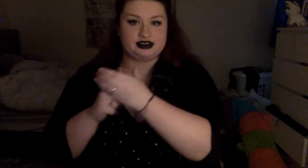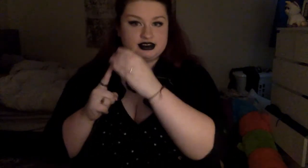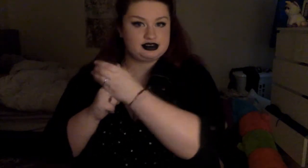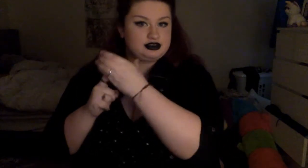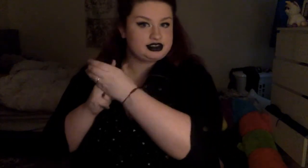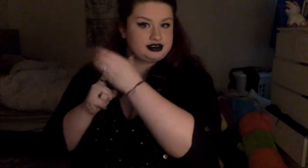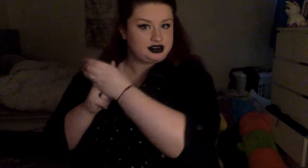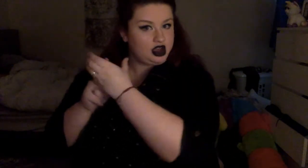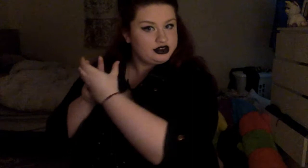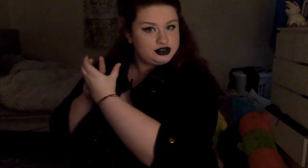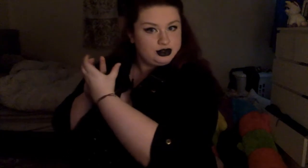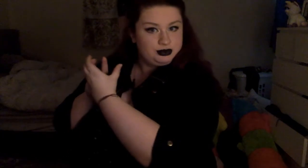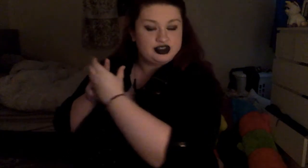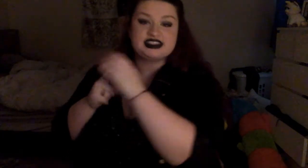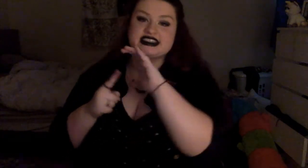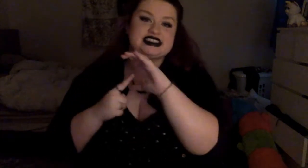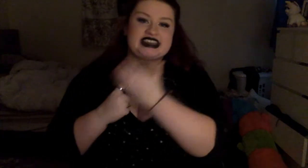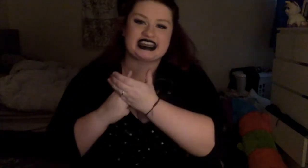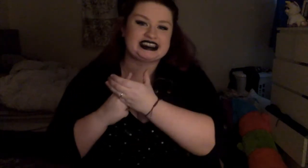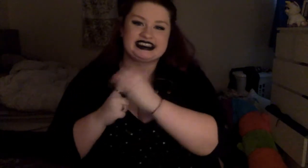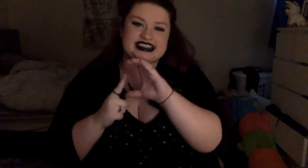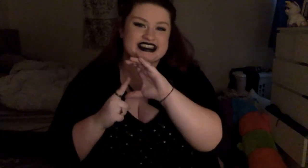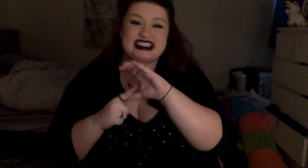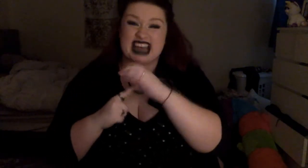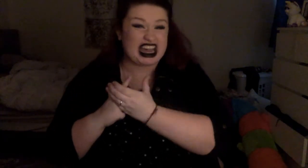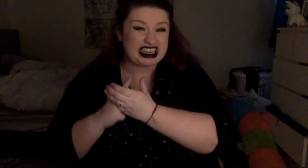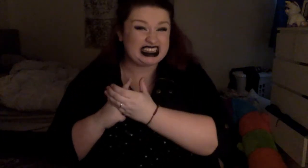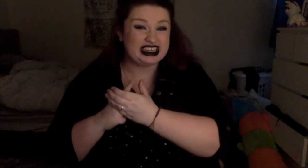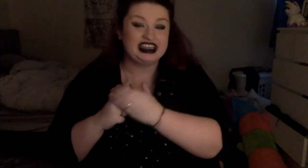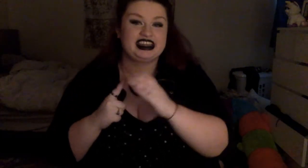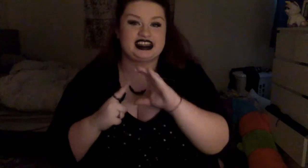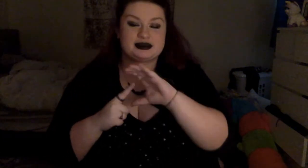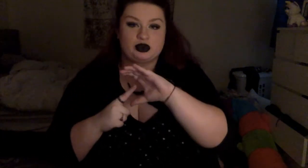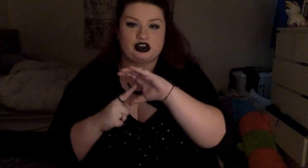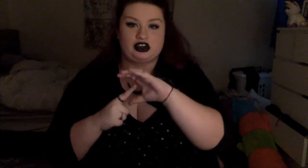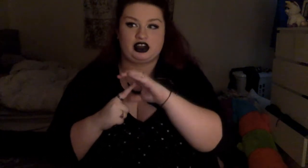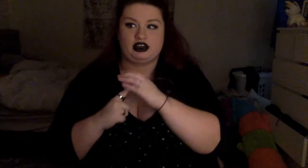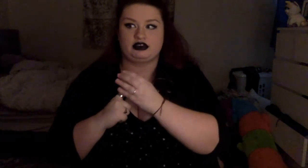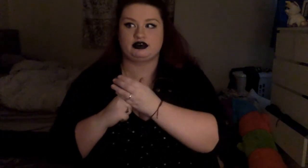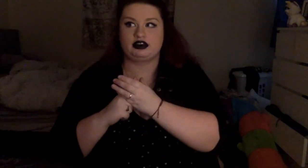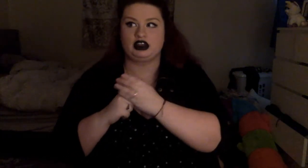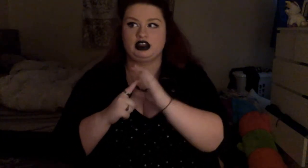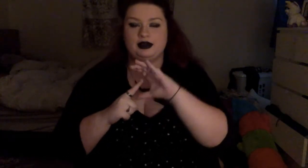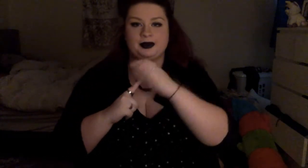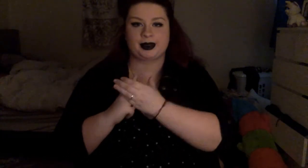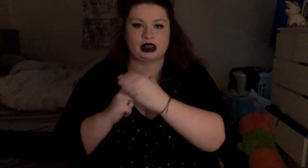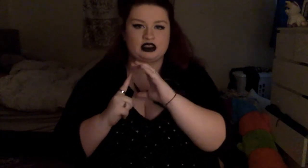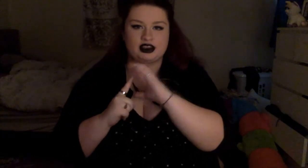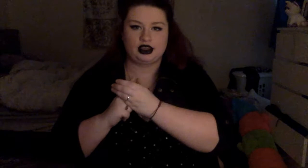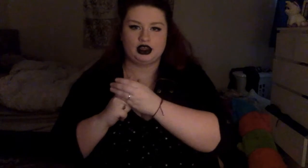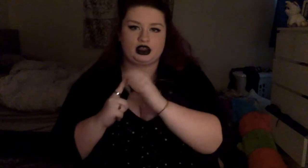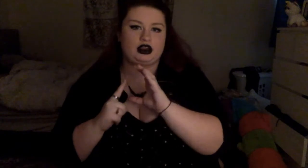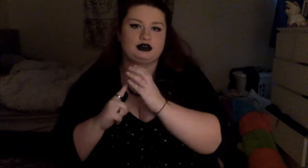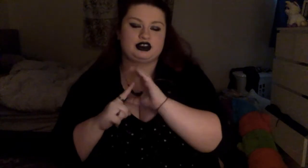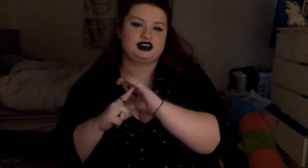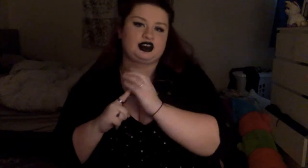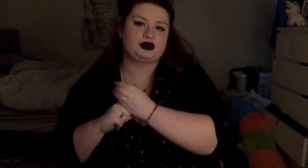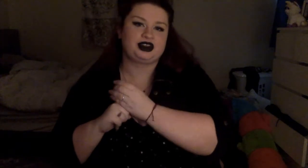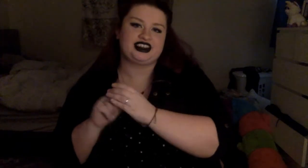is the costume. This isn't technically a sign. It's more of, I don't want to get